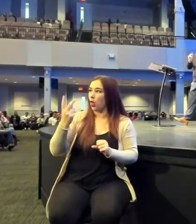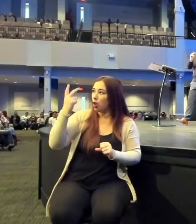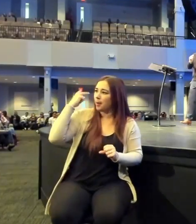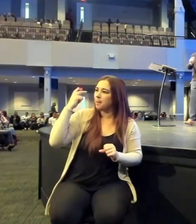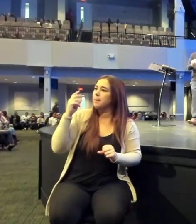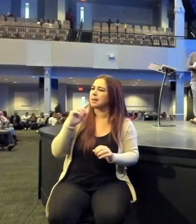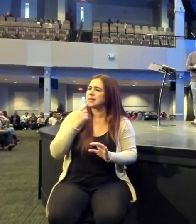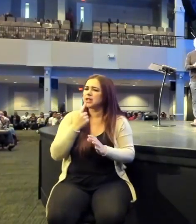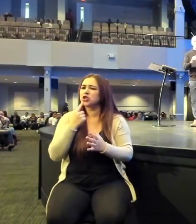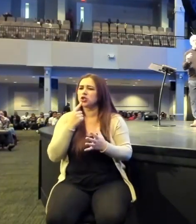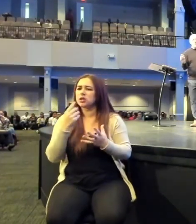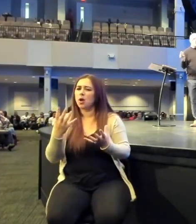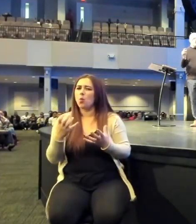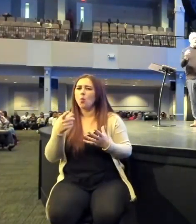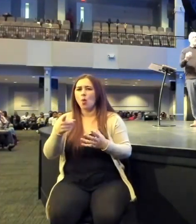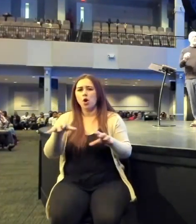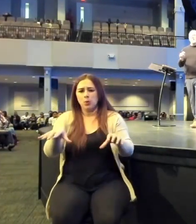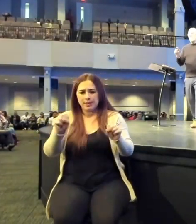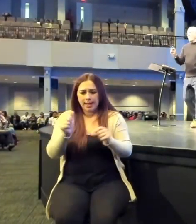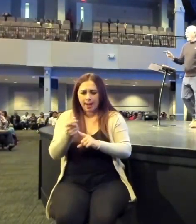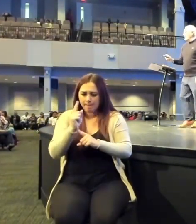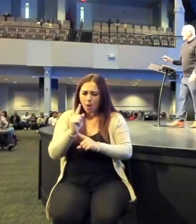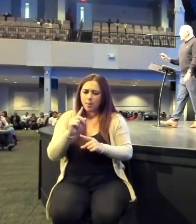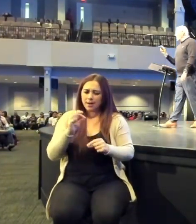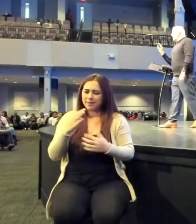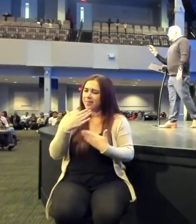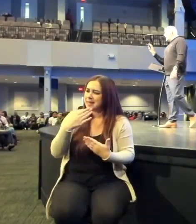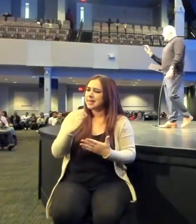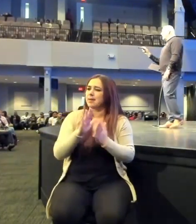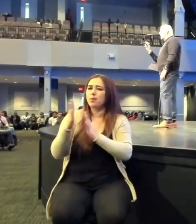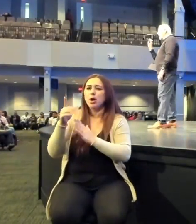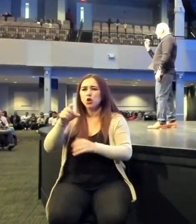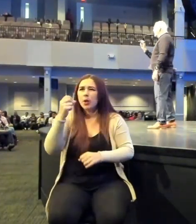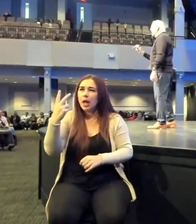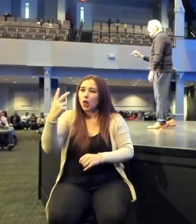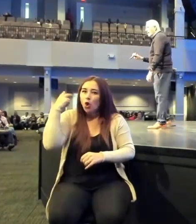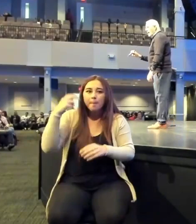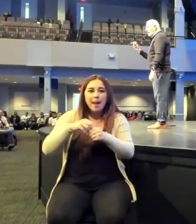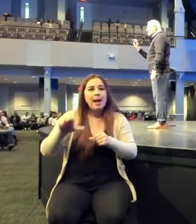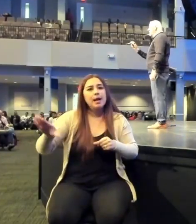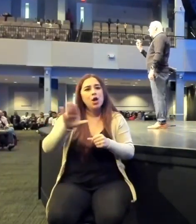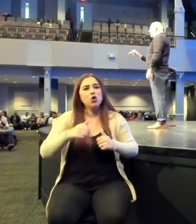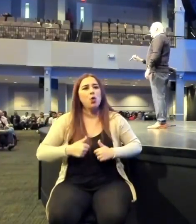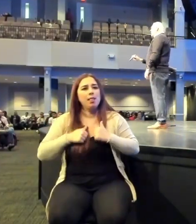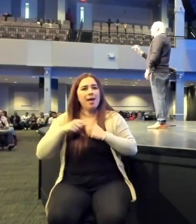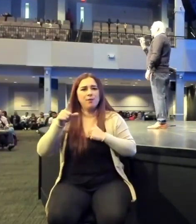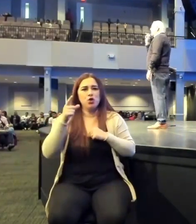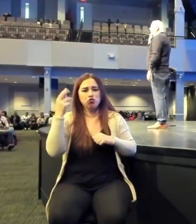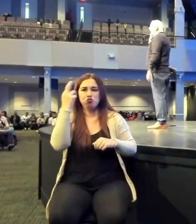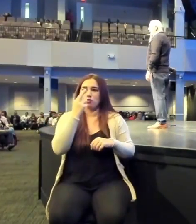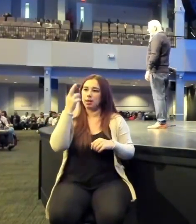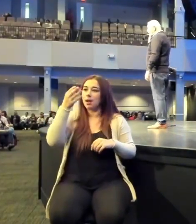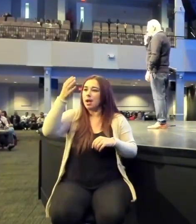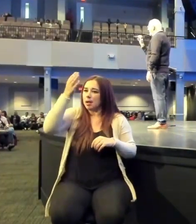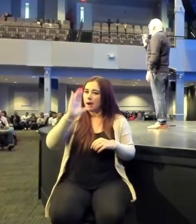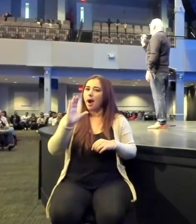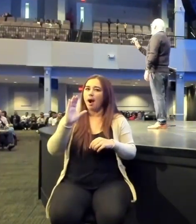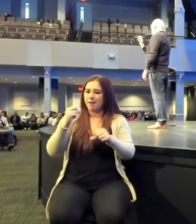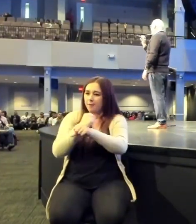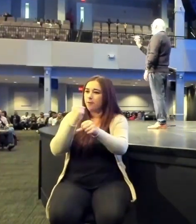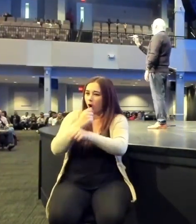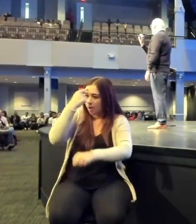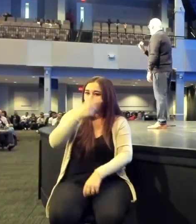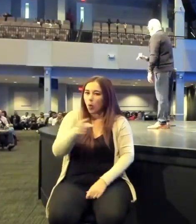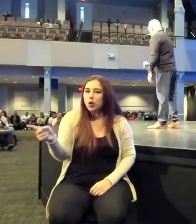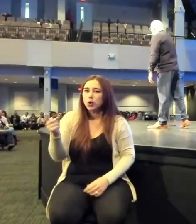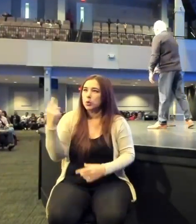seriously, I want us to take this as a moment of thanksgiving and praise. You can look back on your life at some point and you know God fought a